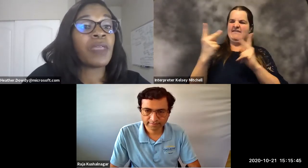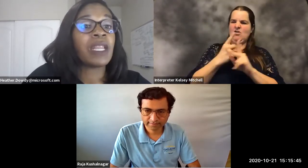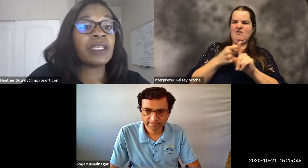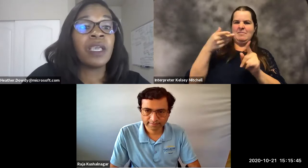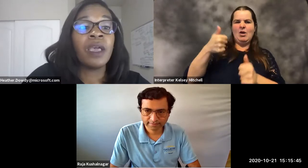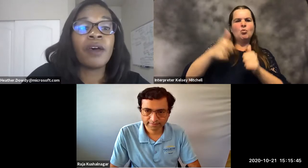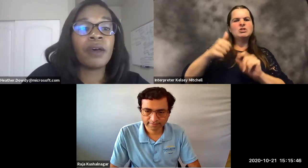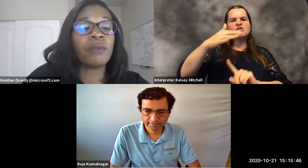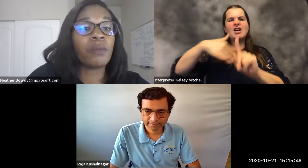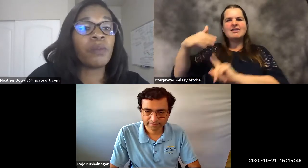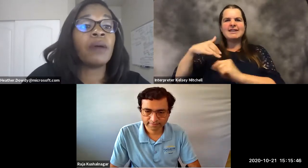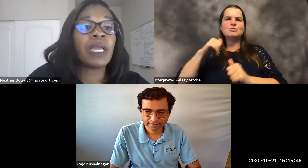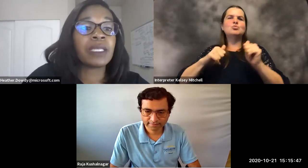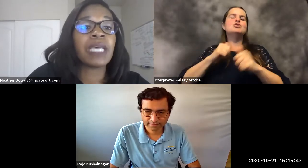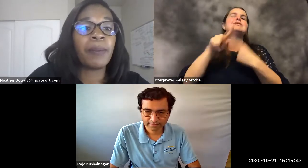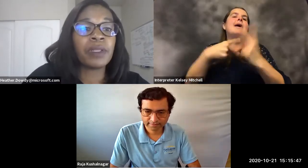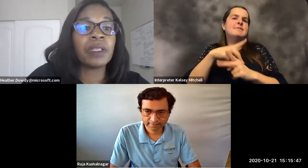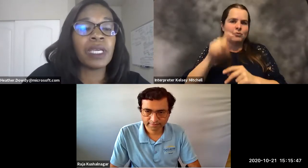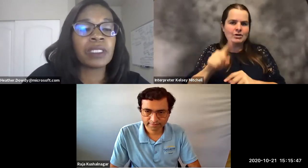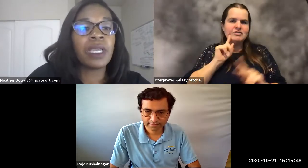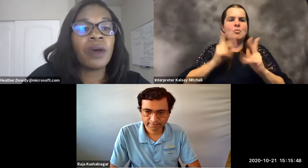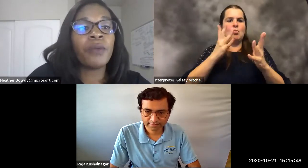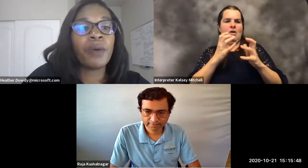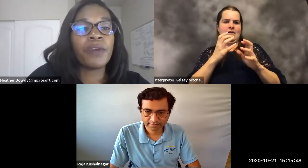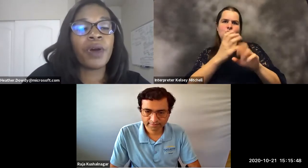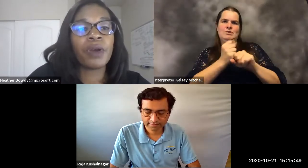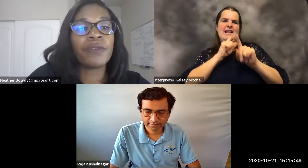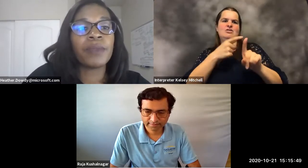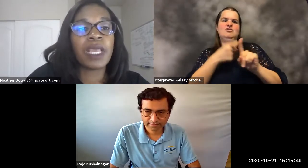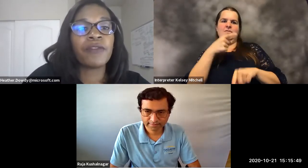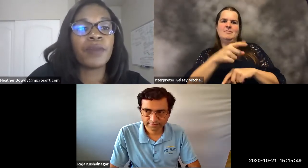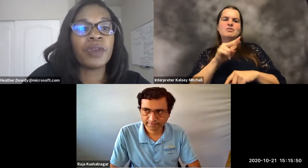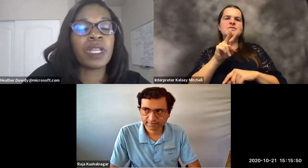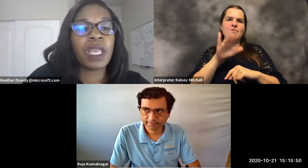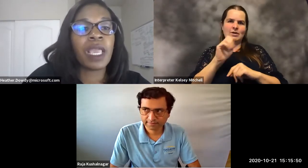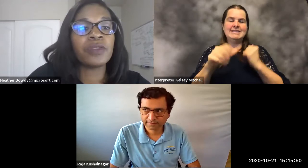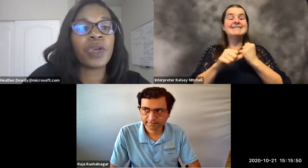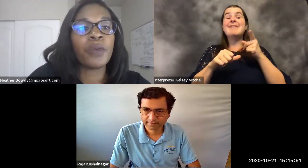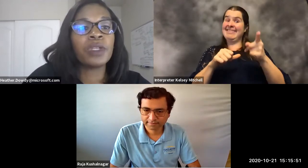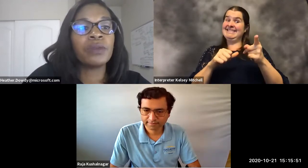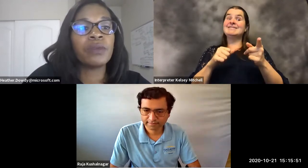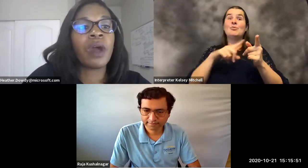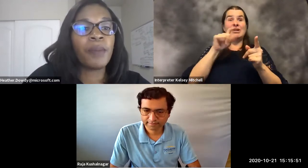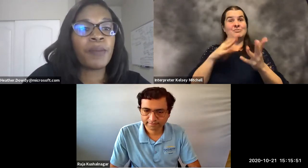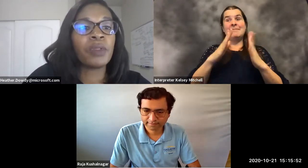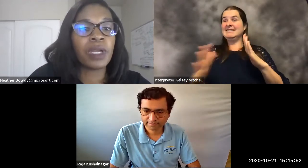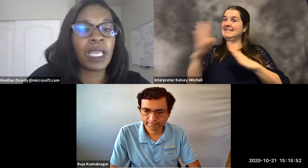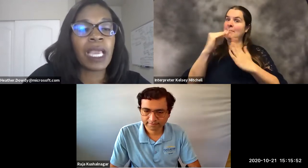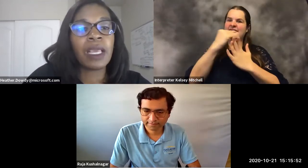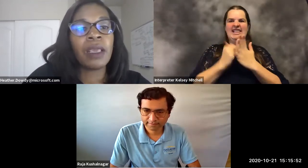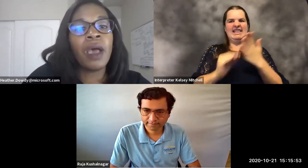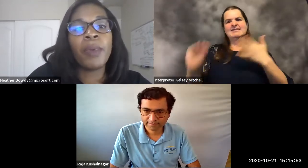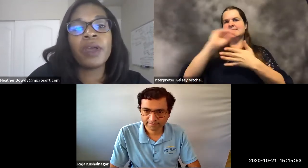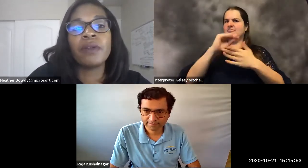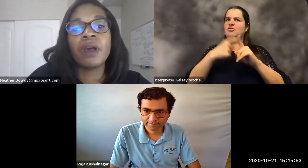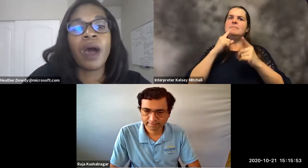there. So that is probably at the top of the list, what we've heard from the deaf community. And so there are people looking